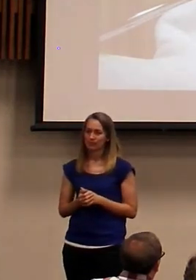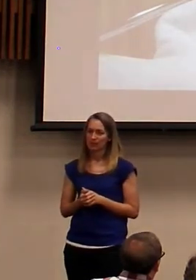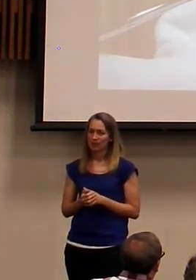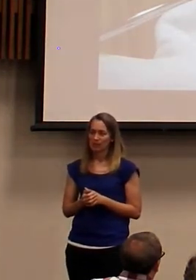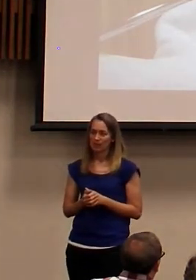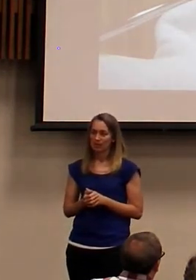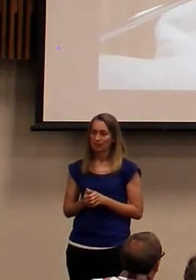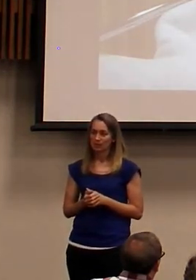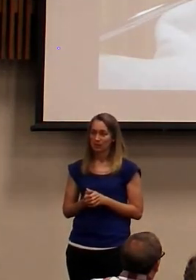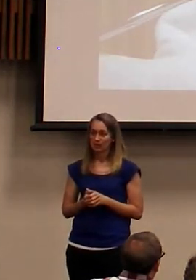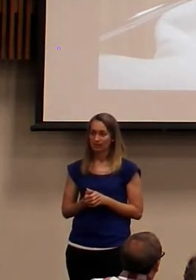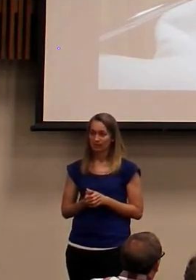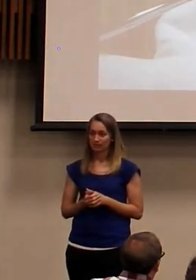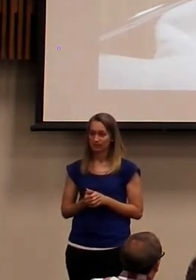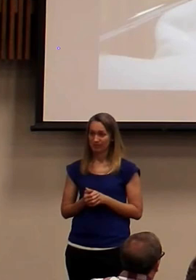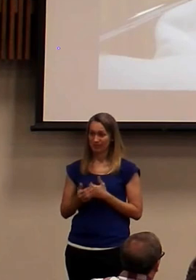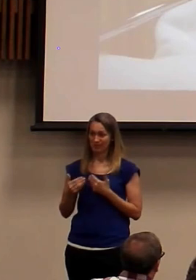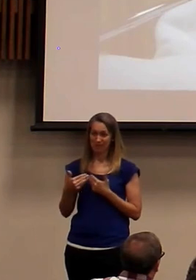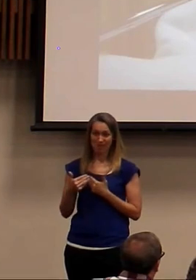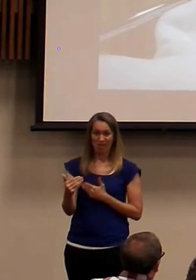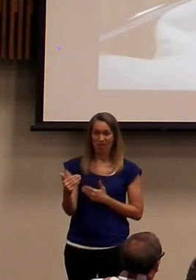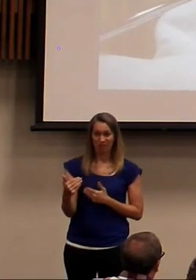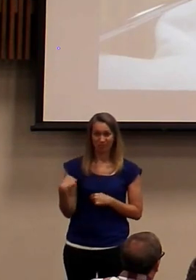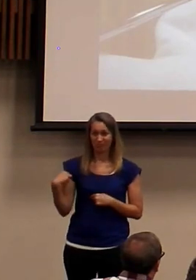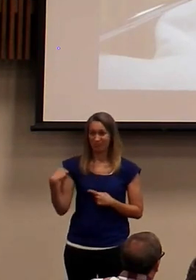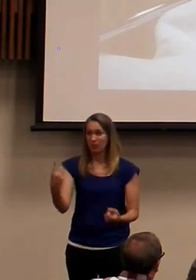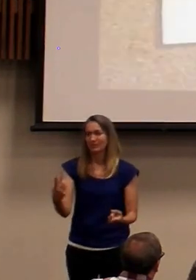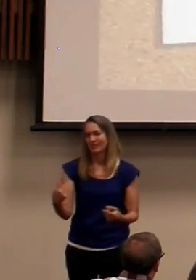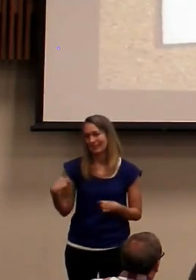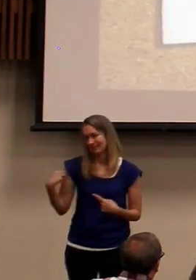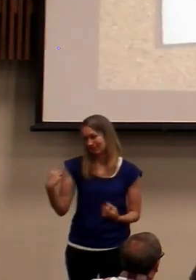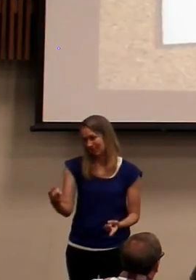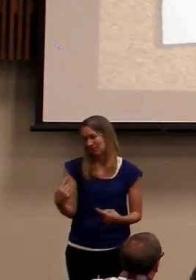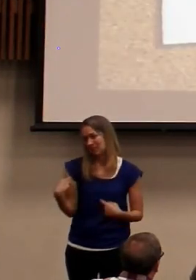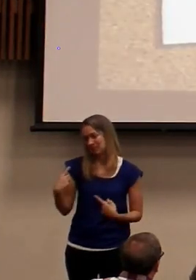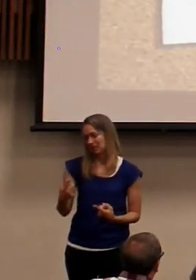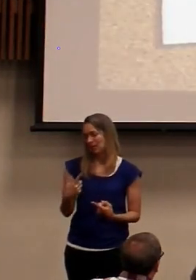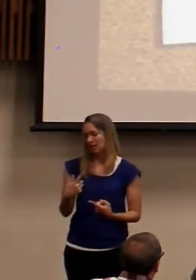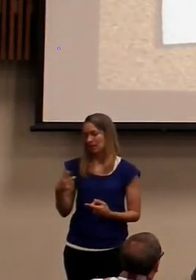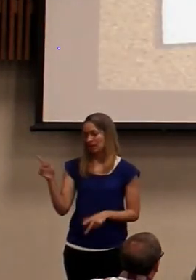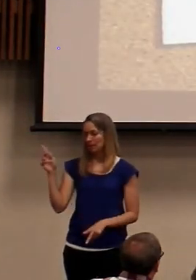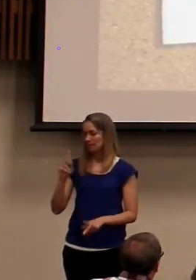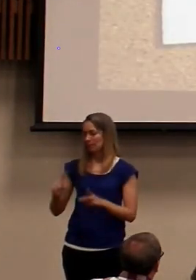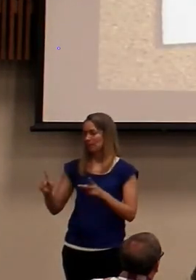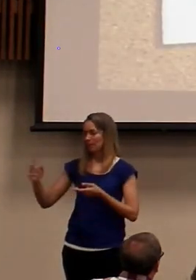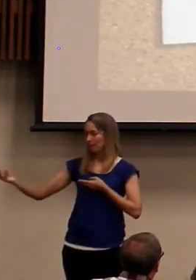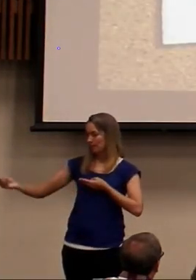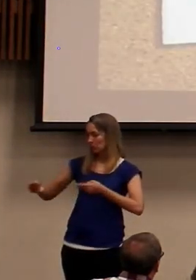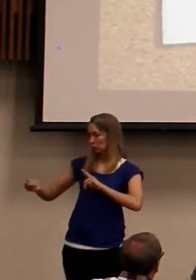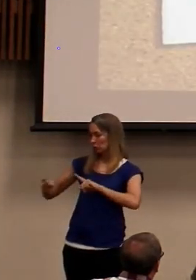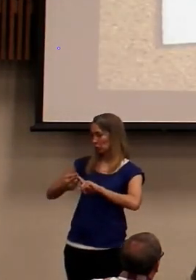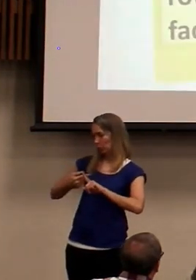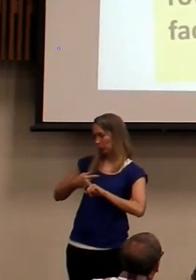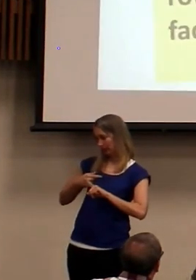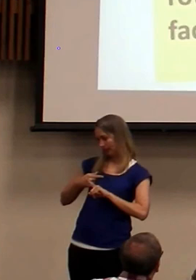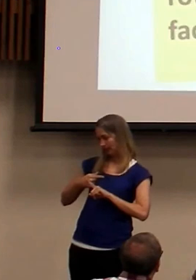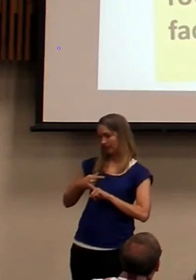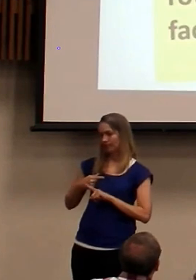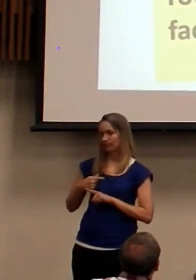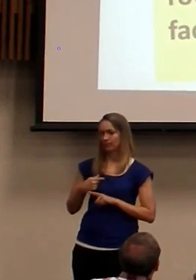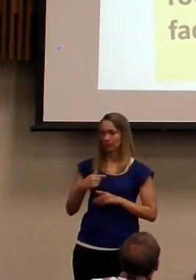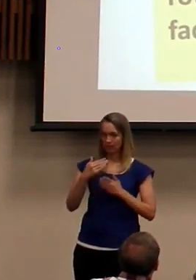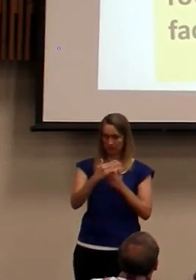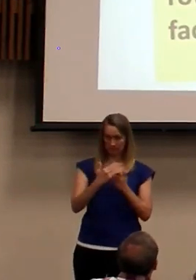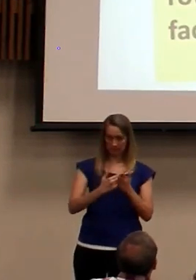And in the time since then, I've been blessed to be ministered to by some of the best. These are the lessons I've learned. I'm going to say them real